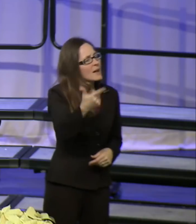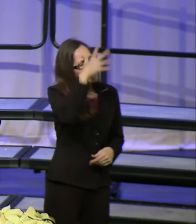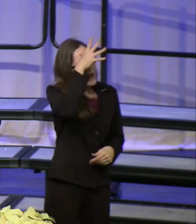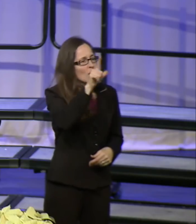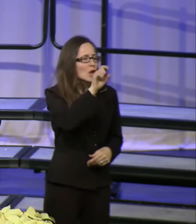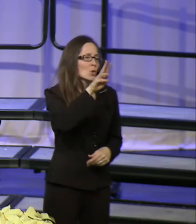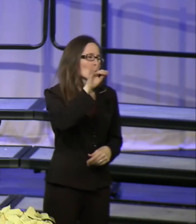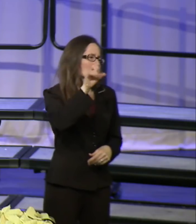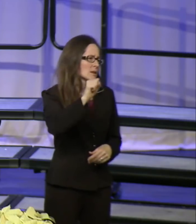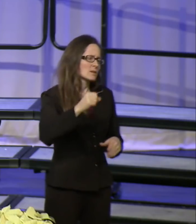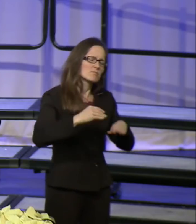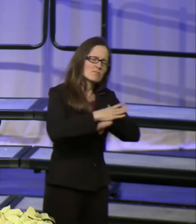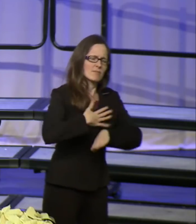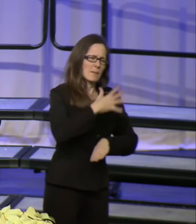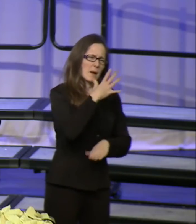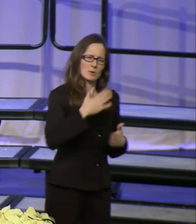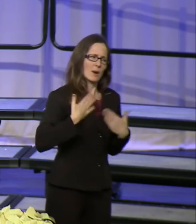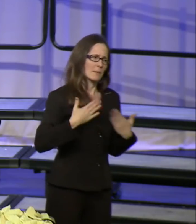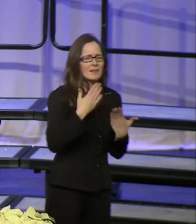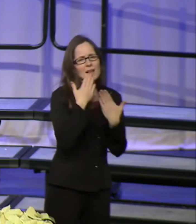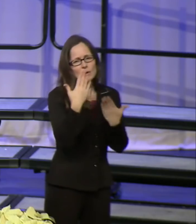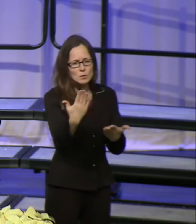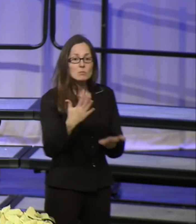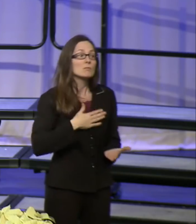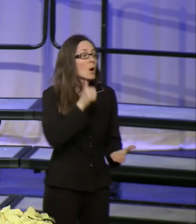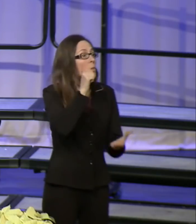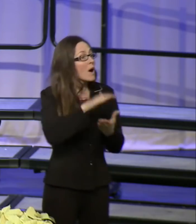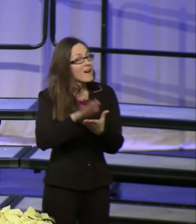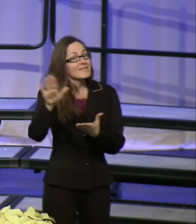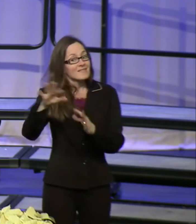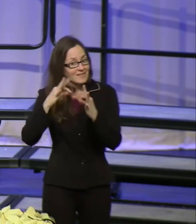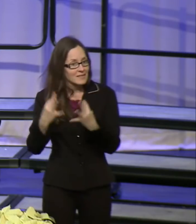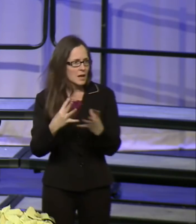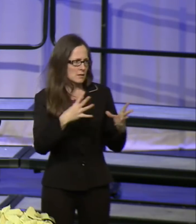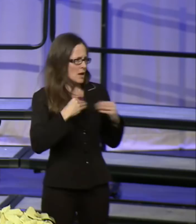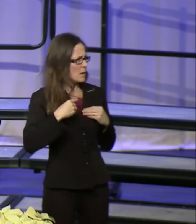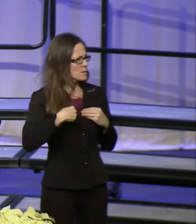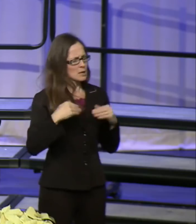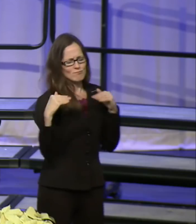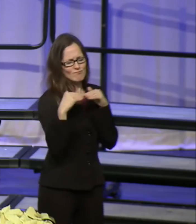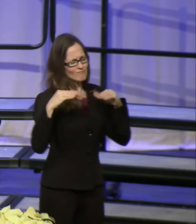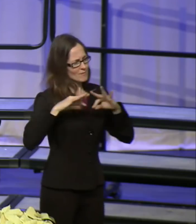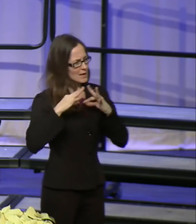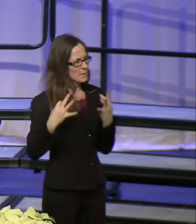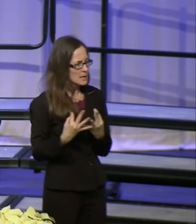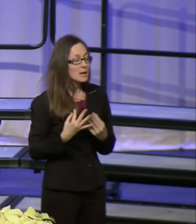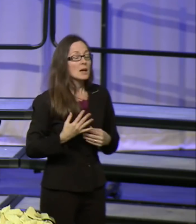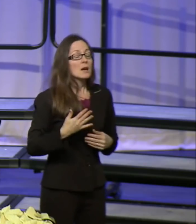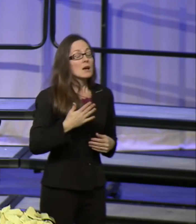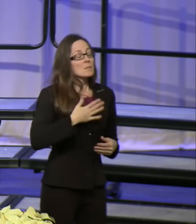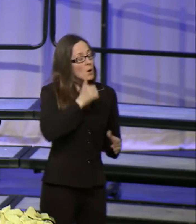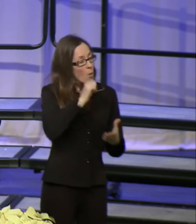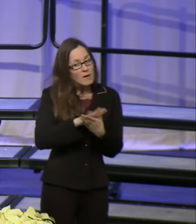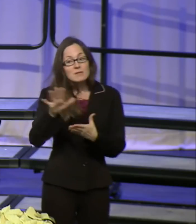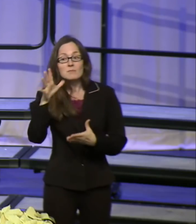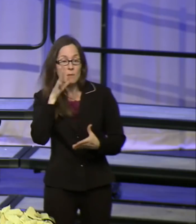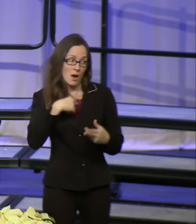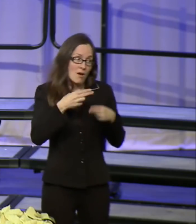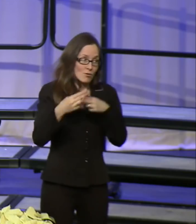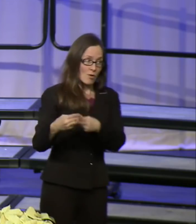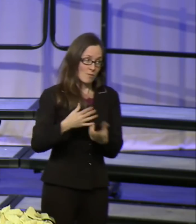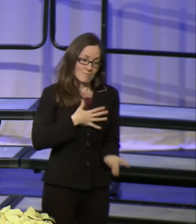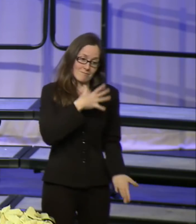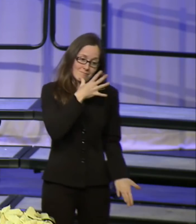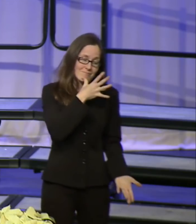you so much. My wife's family, who accepted me as family. And her mom, my wife's mom, who I call mom, not only for